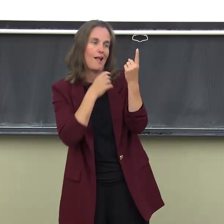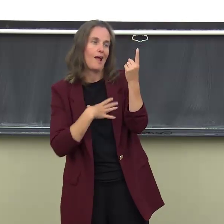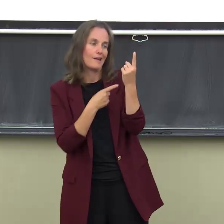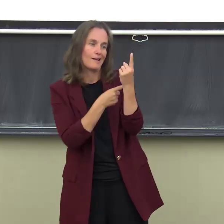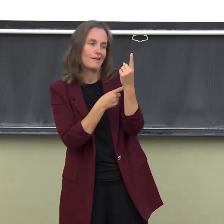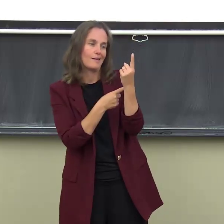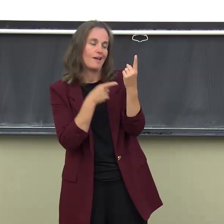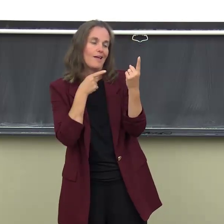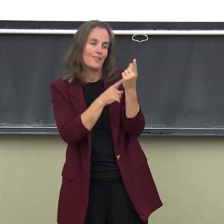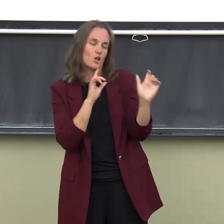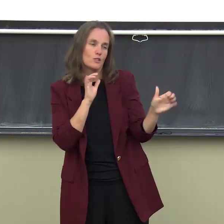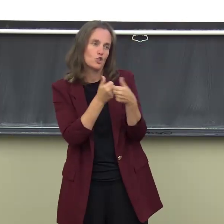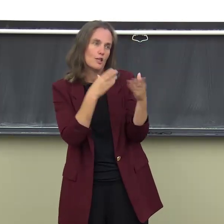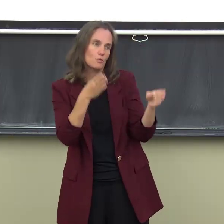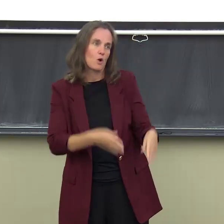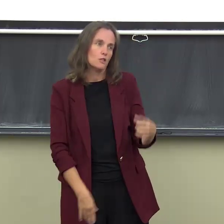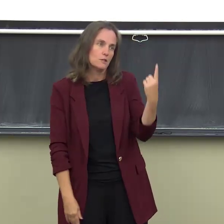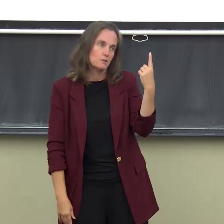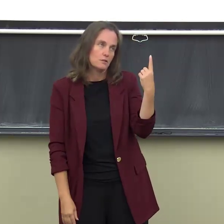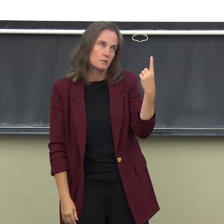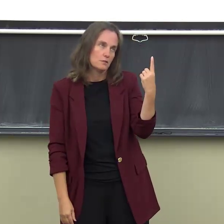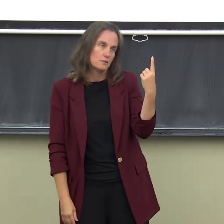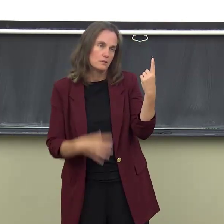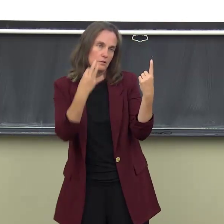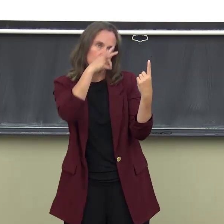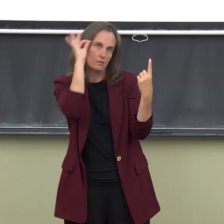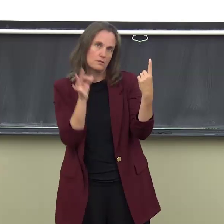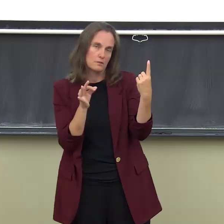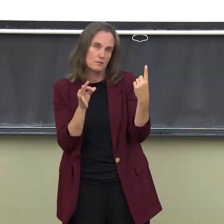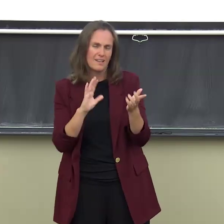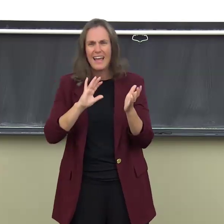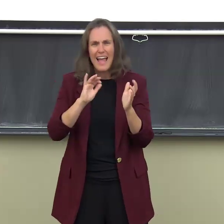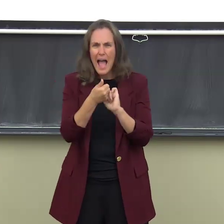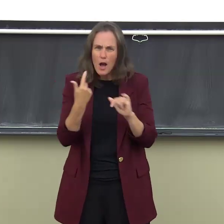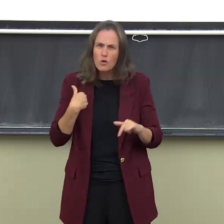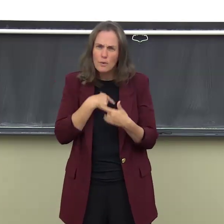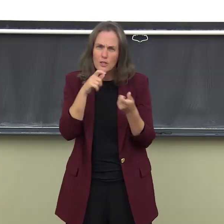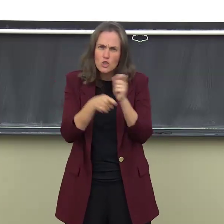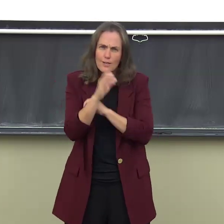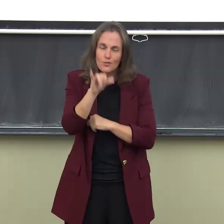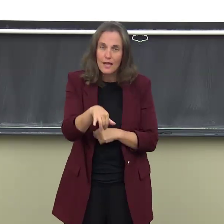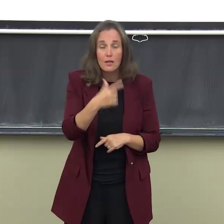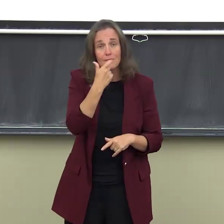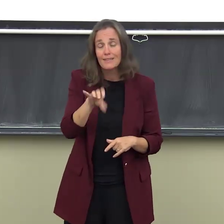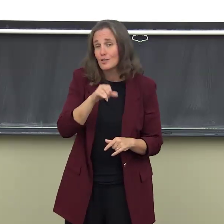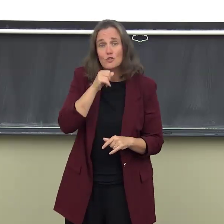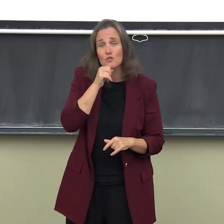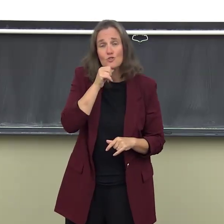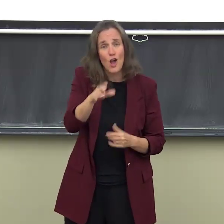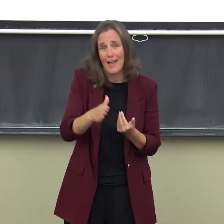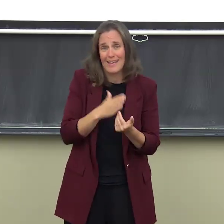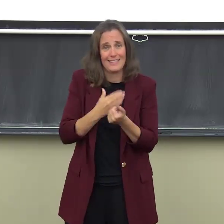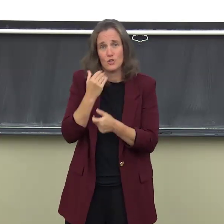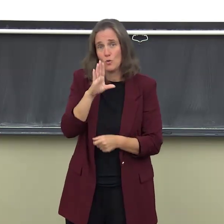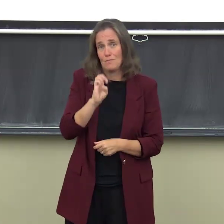sand person. How do we reorganize that a bit? Because it's not an easy incentive to be that person, you know,